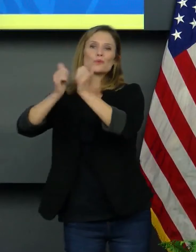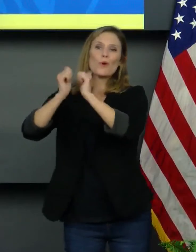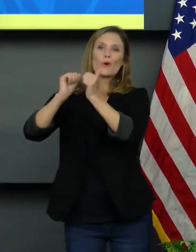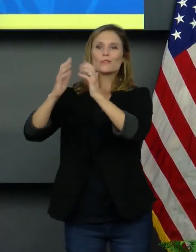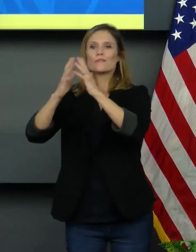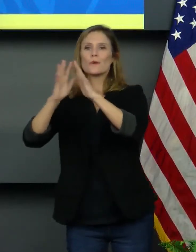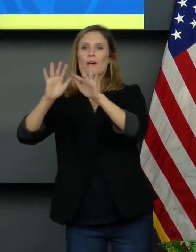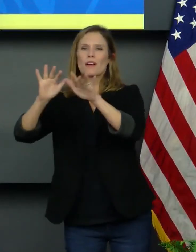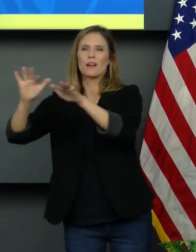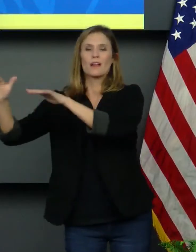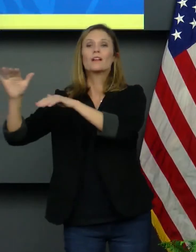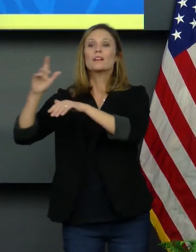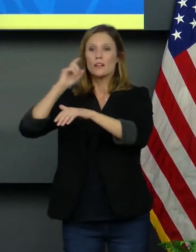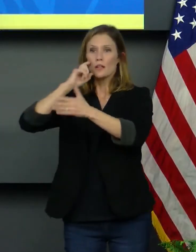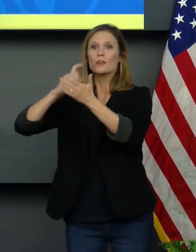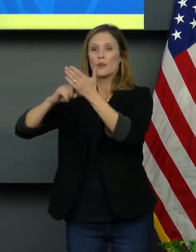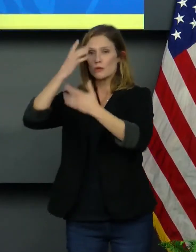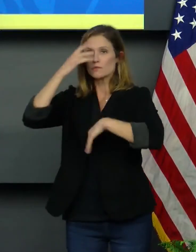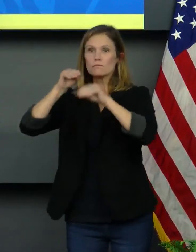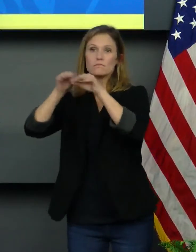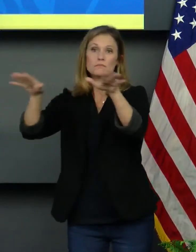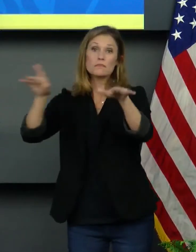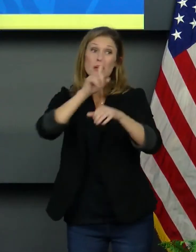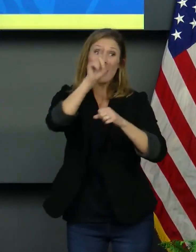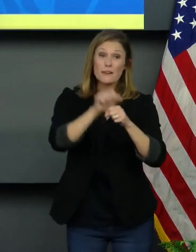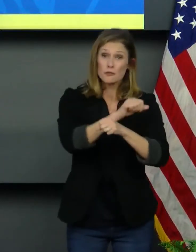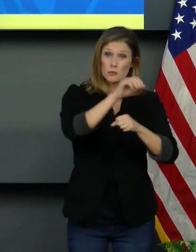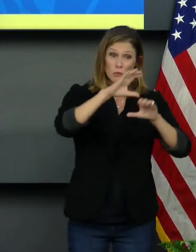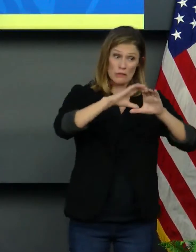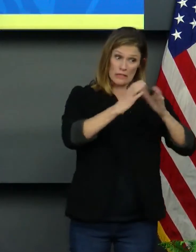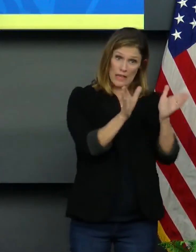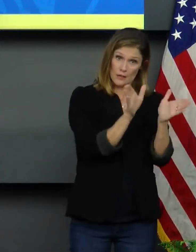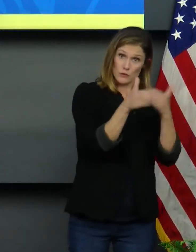football, and so forth. But for actual classroom